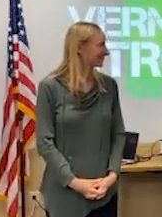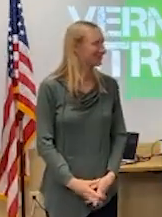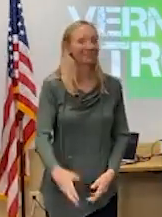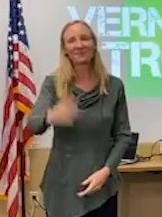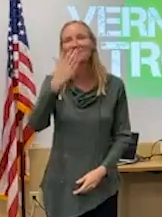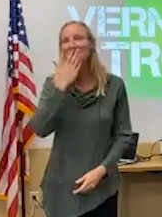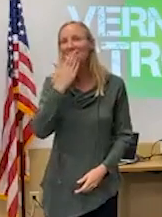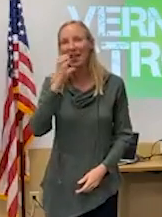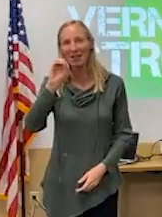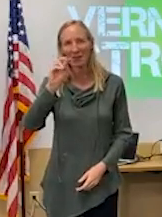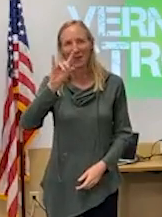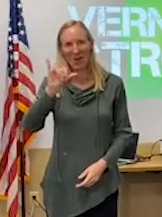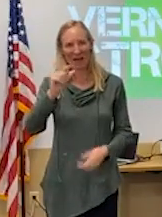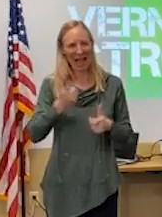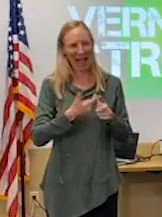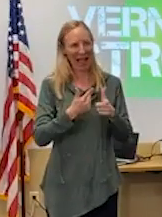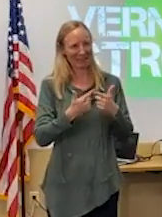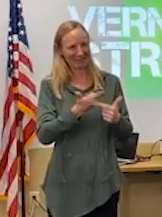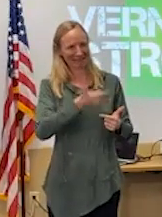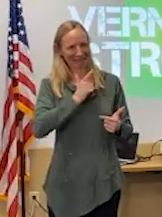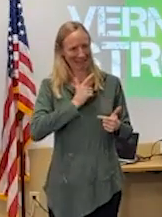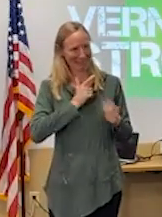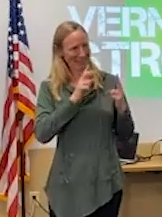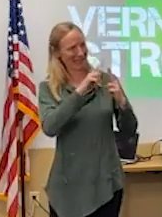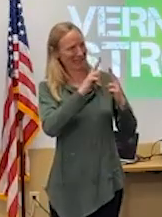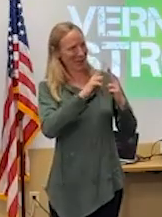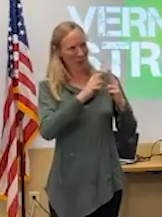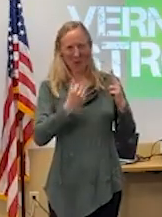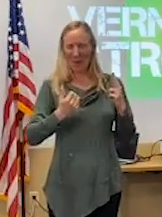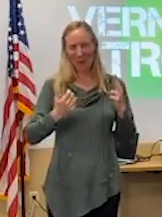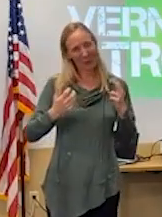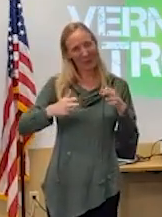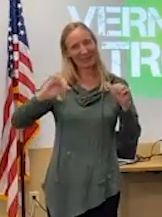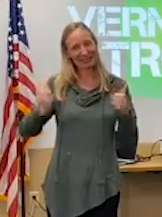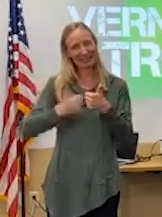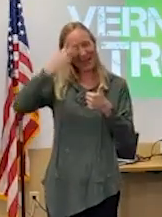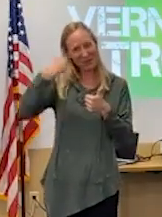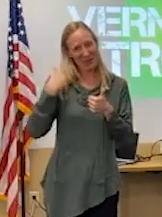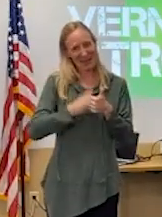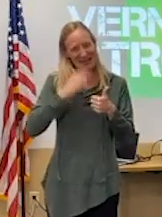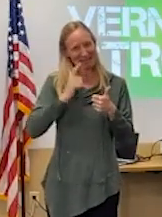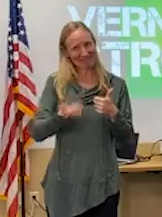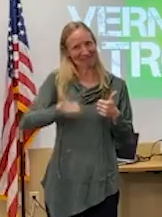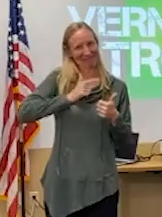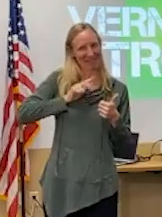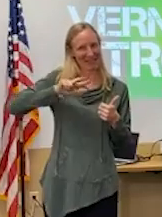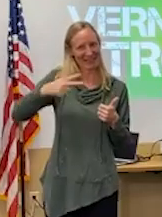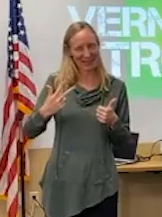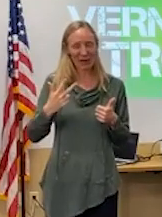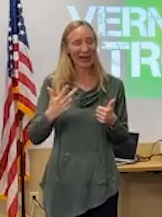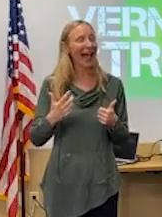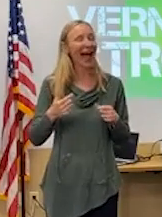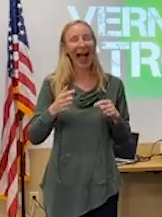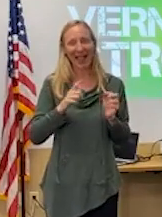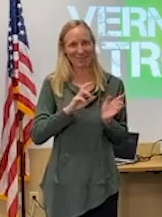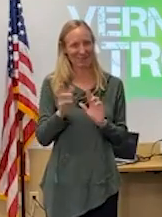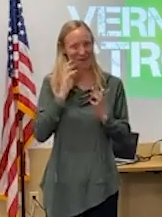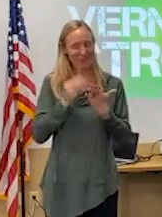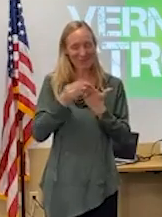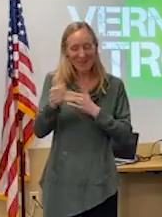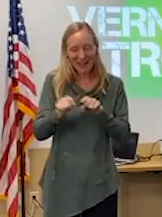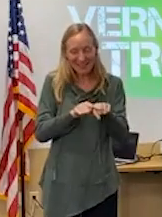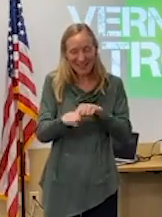Thank you, Courtney. Talk about a tough act to follow, Courtney and Dan. Thank you so much. I cannot wait to get my socks and my license